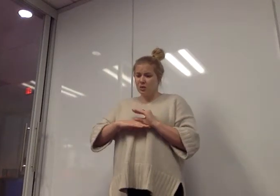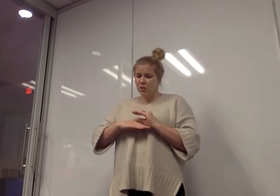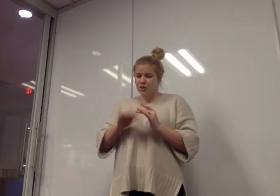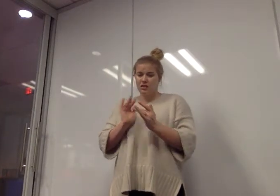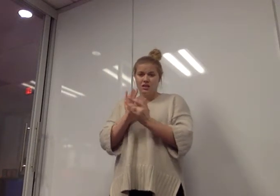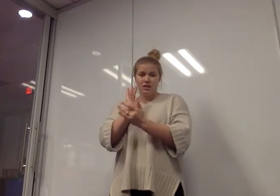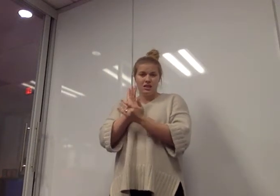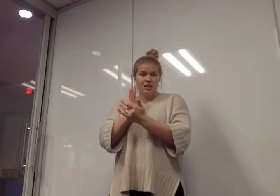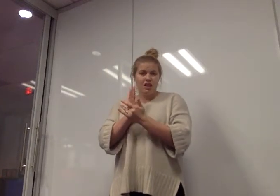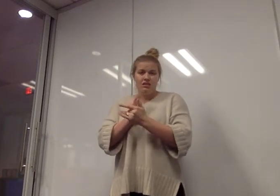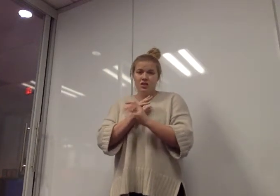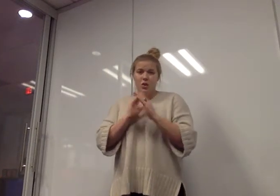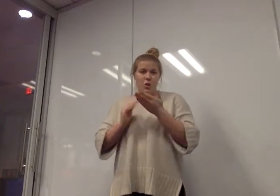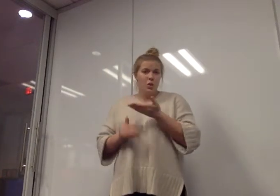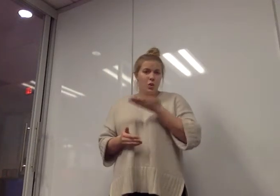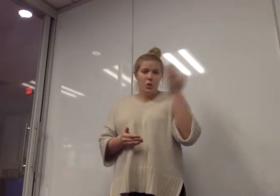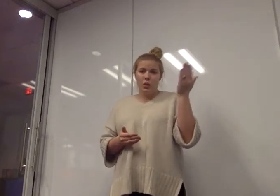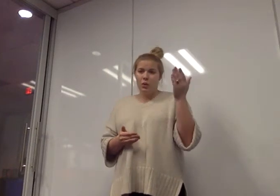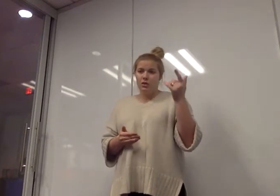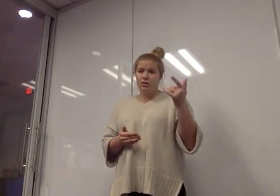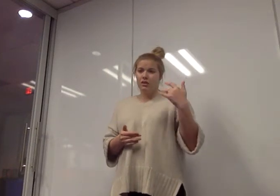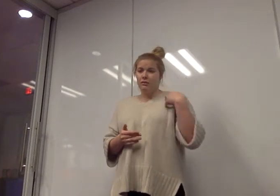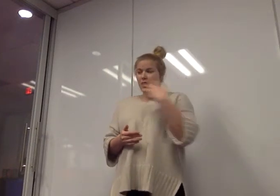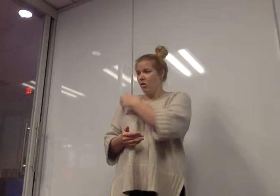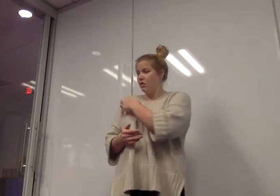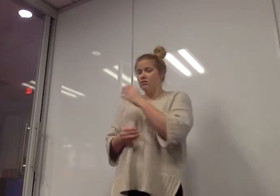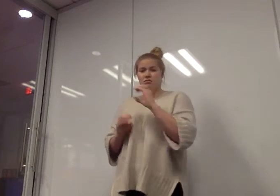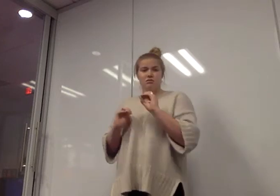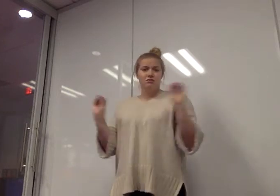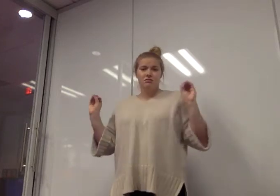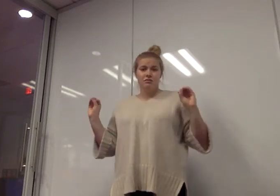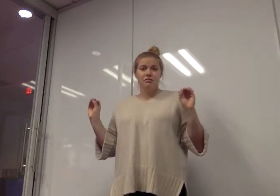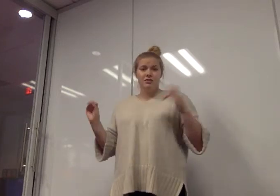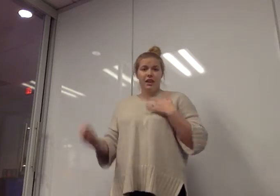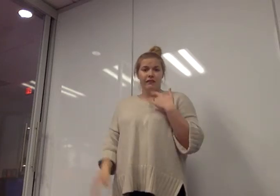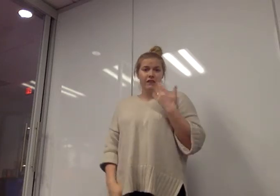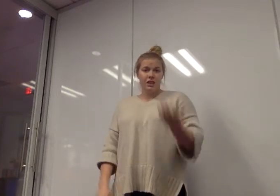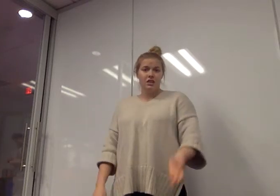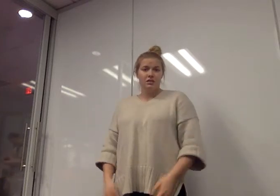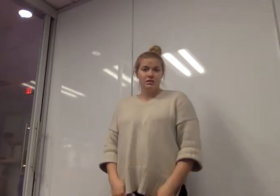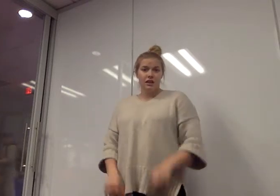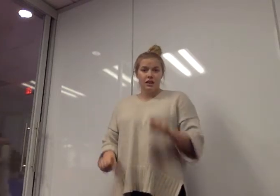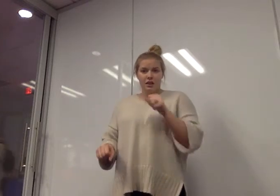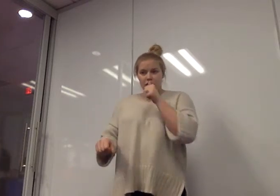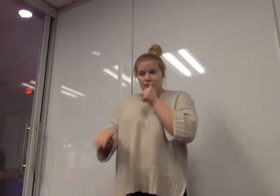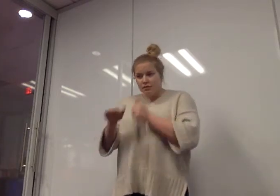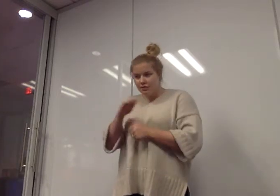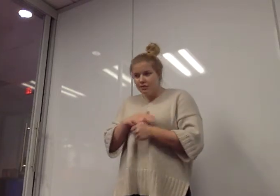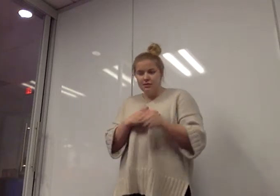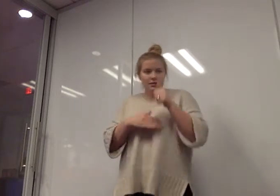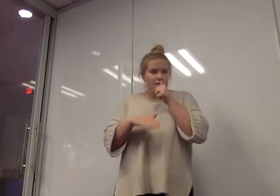technology and no status and no power. Give it to them, because they can do it in private. They need their bodies, privacy, and